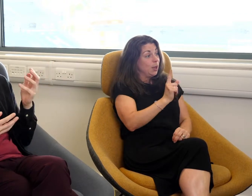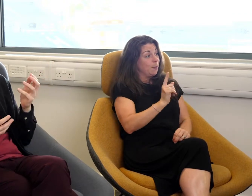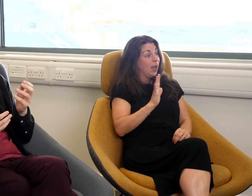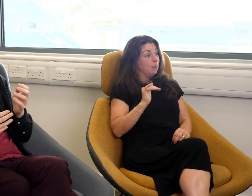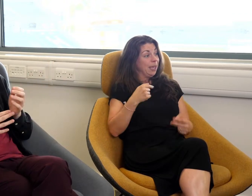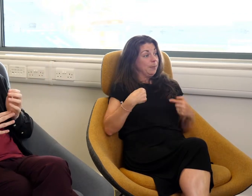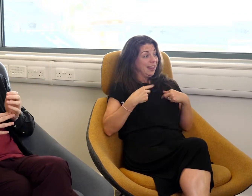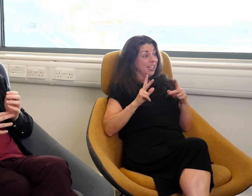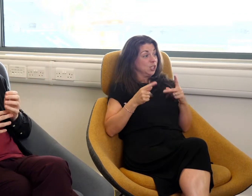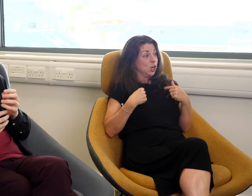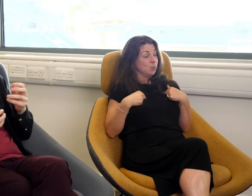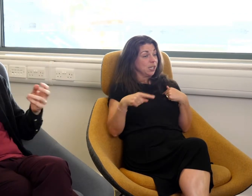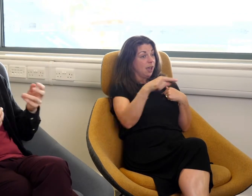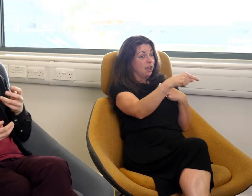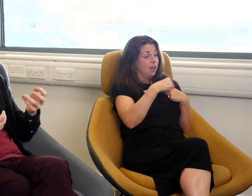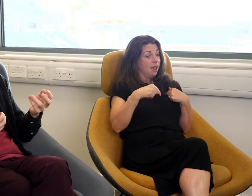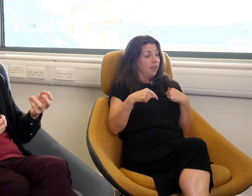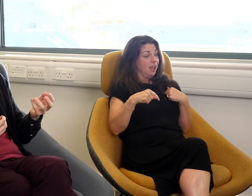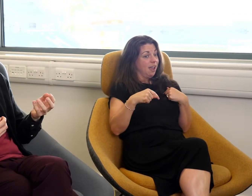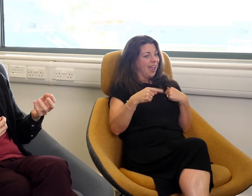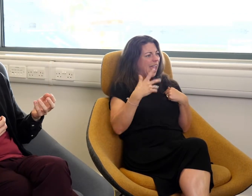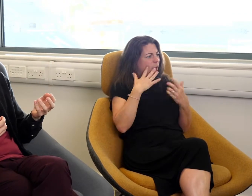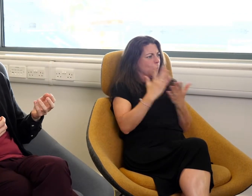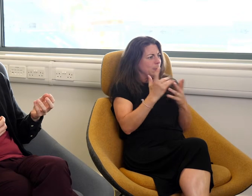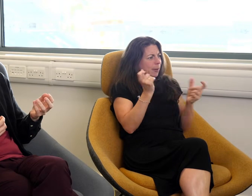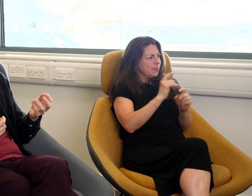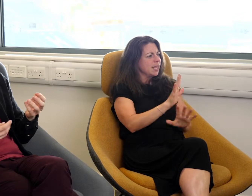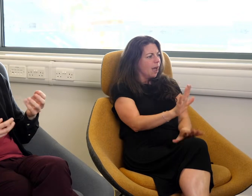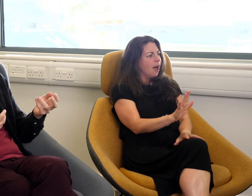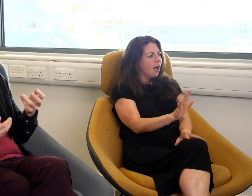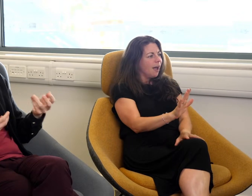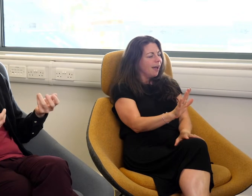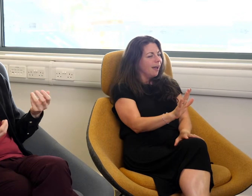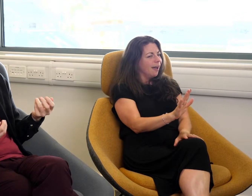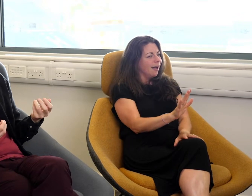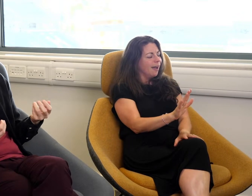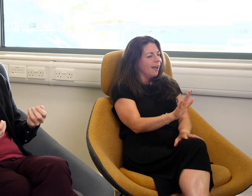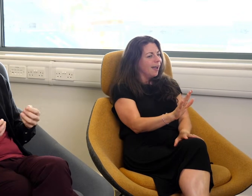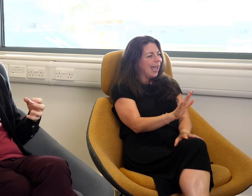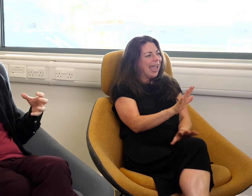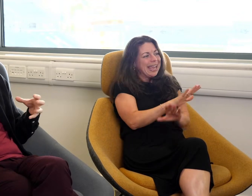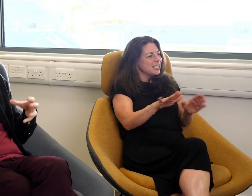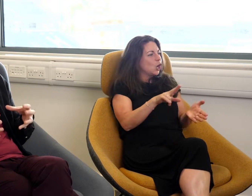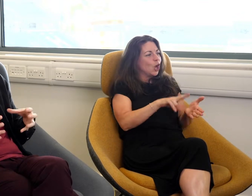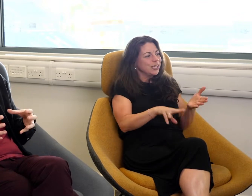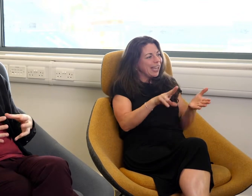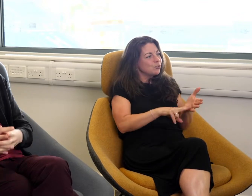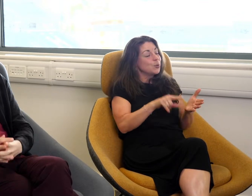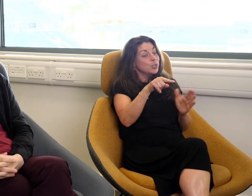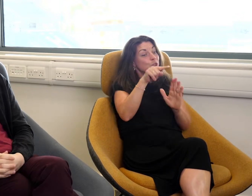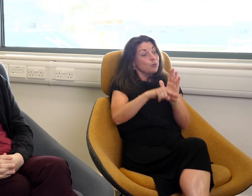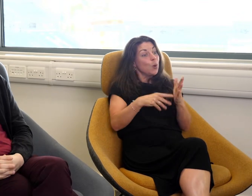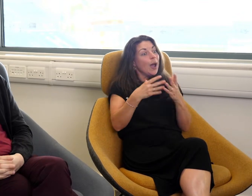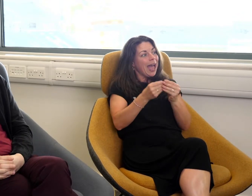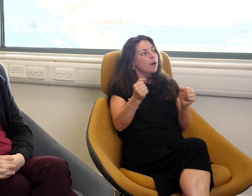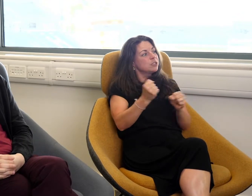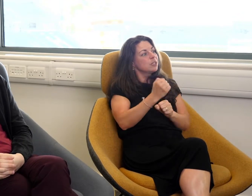out, it would just be really bizarre. It doesn't come naturally, so that rule helps you there. And there's various other rules as